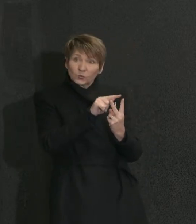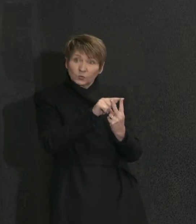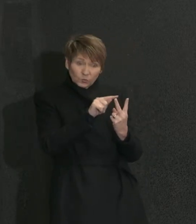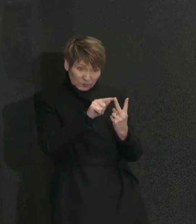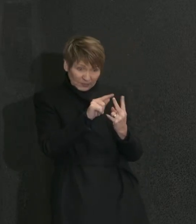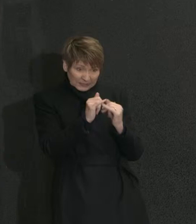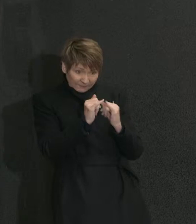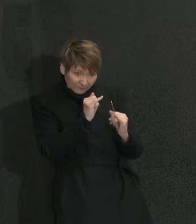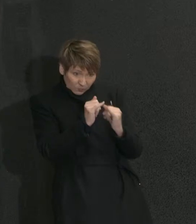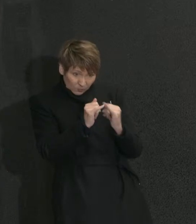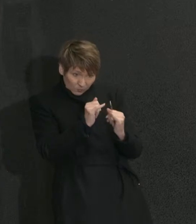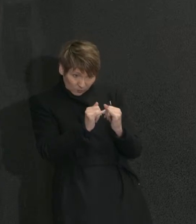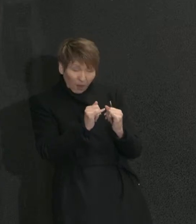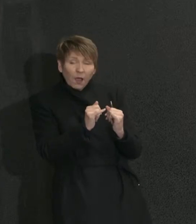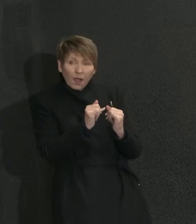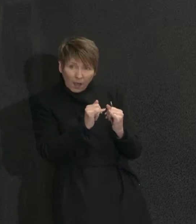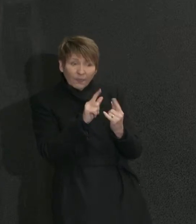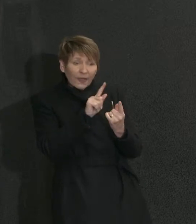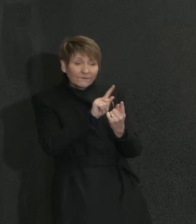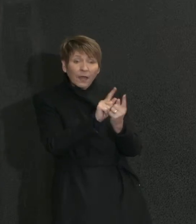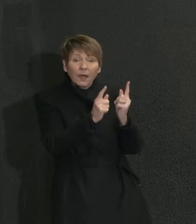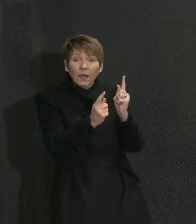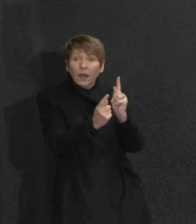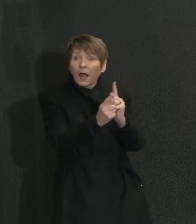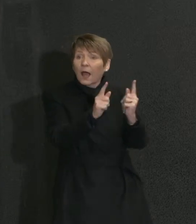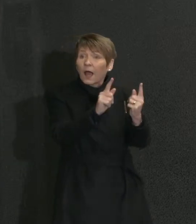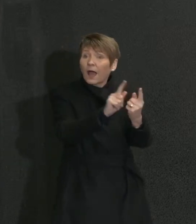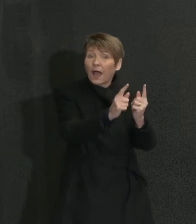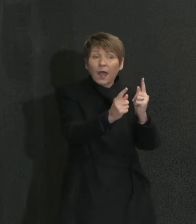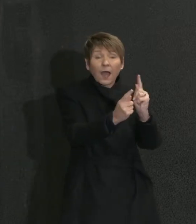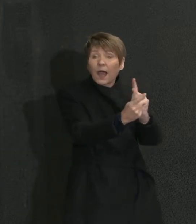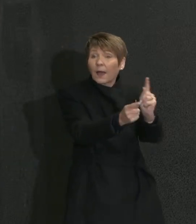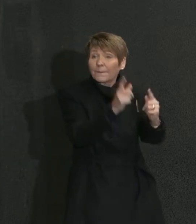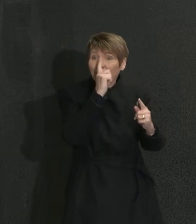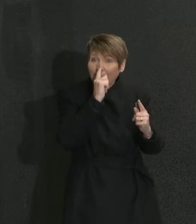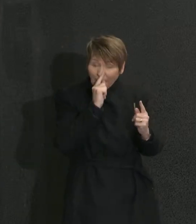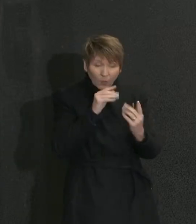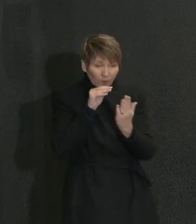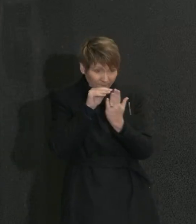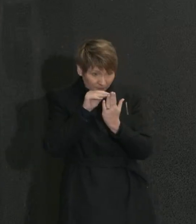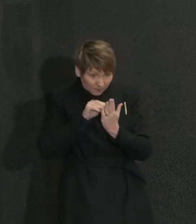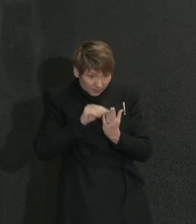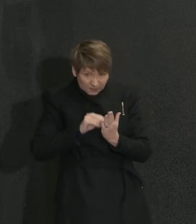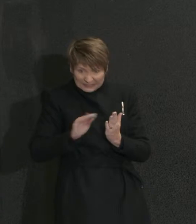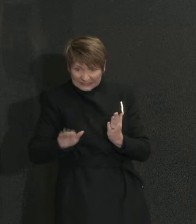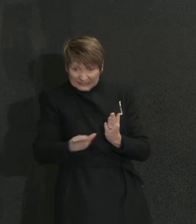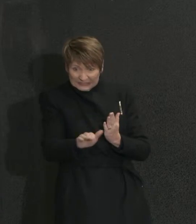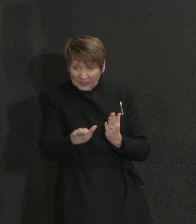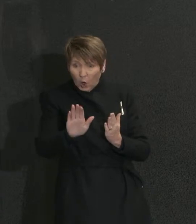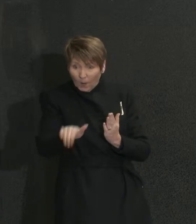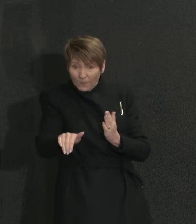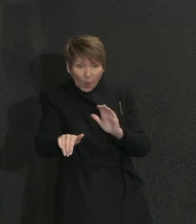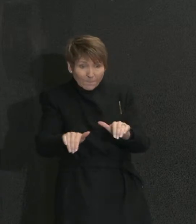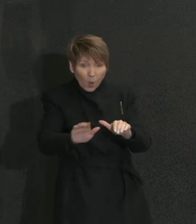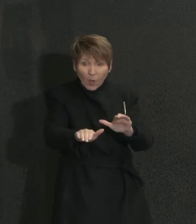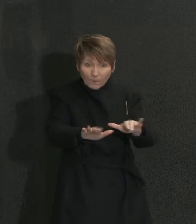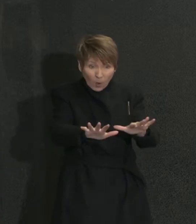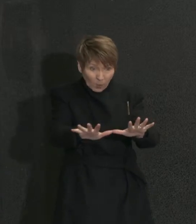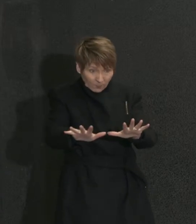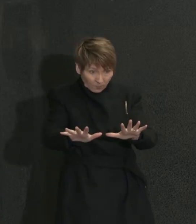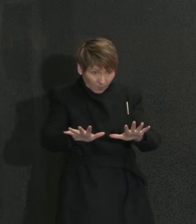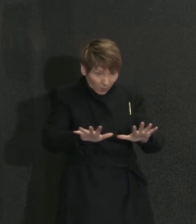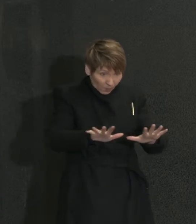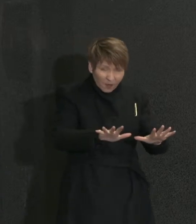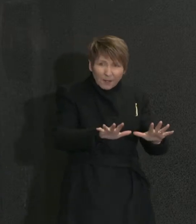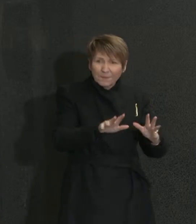But there are cases out there that we don't know about, and that's why anybody out there with symptoms has got to come forward and get tested, and anyone